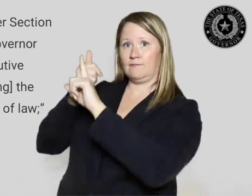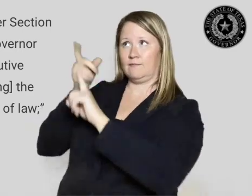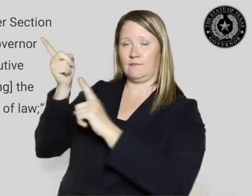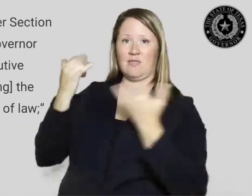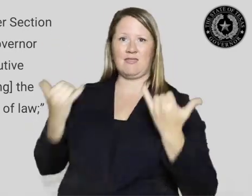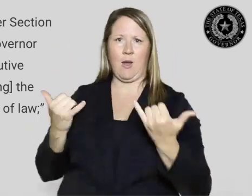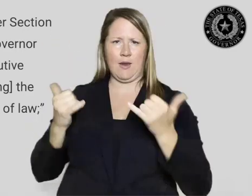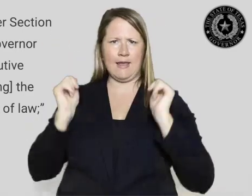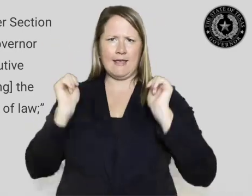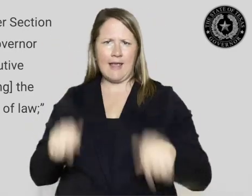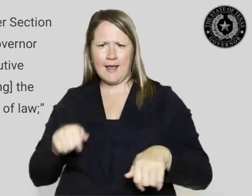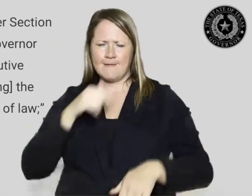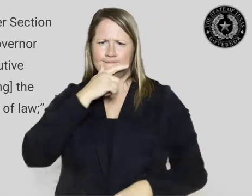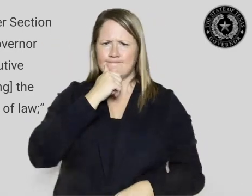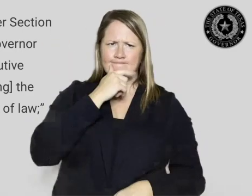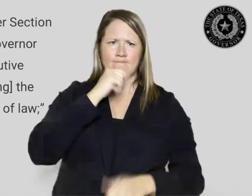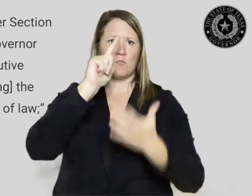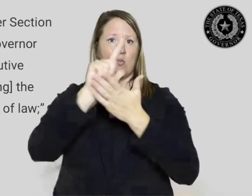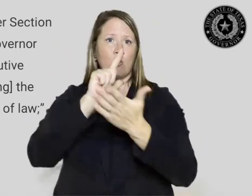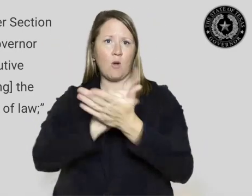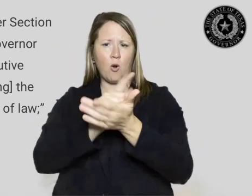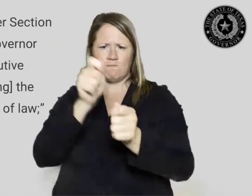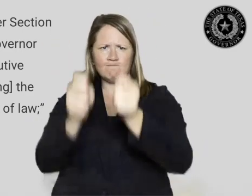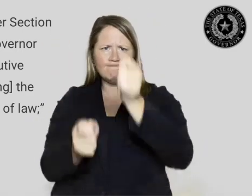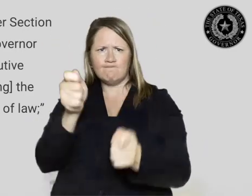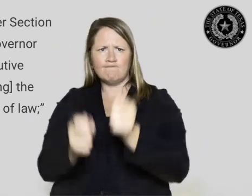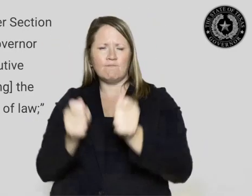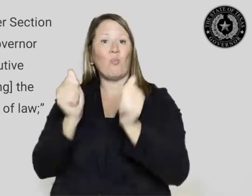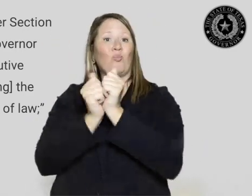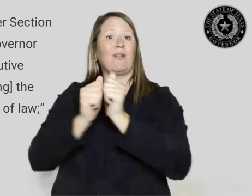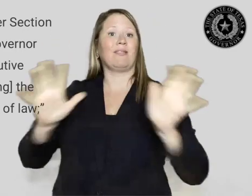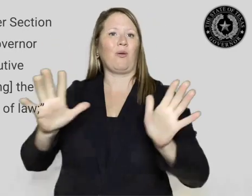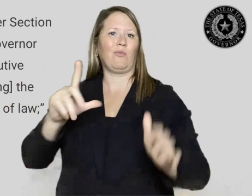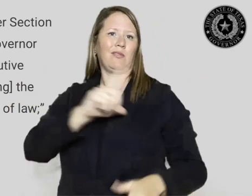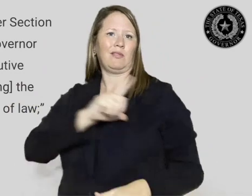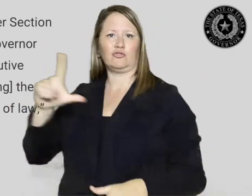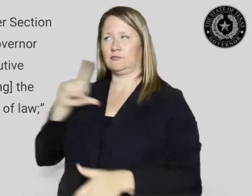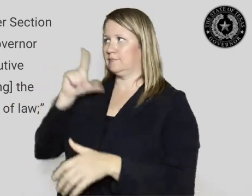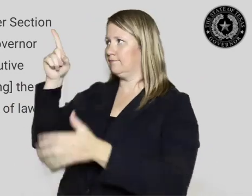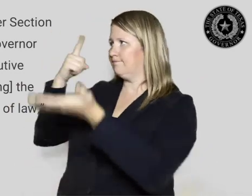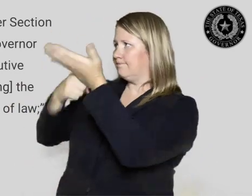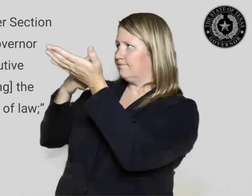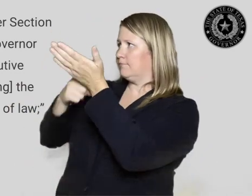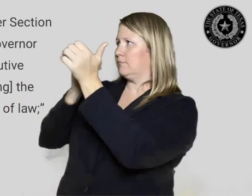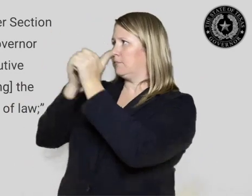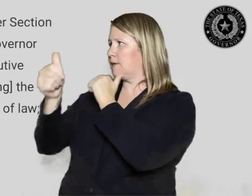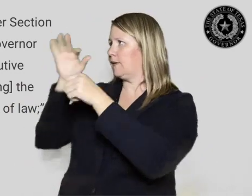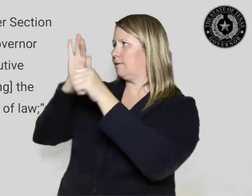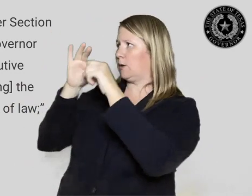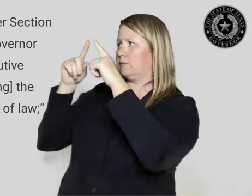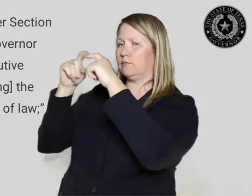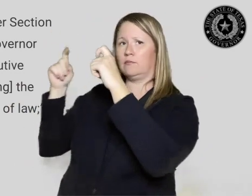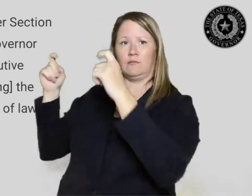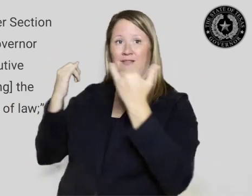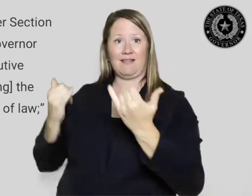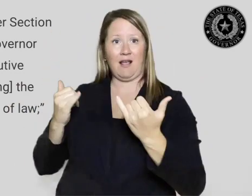418.012, the governor may issue executive orders having the force and effect of law.